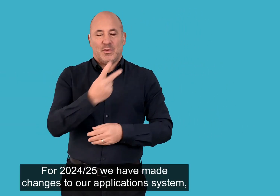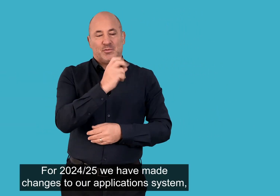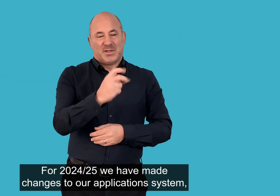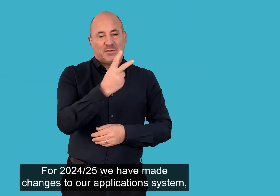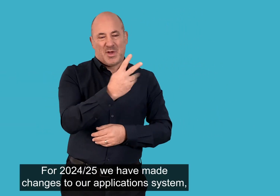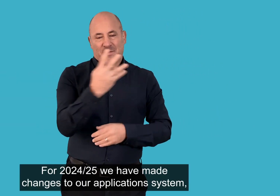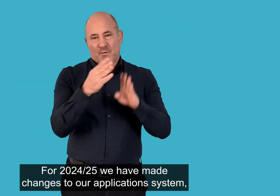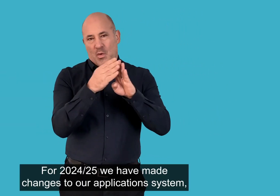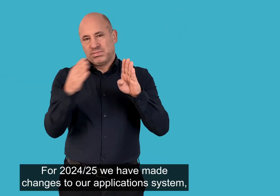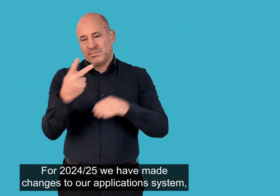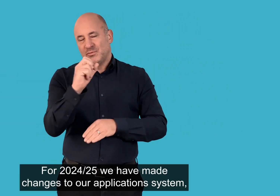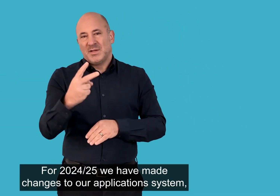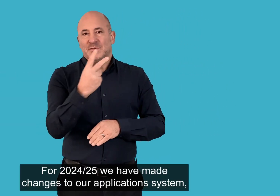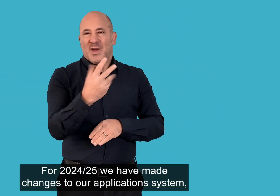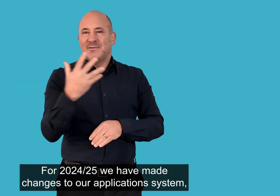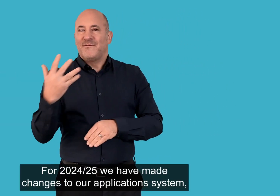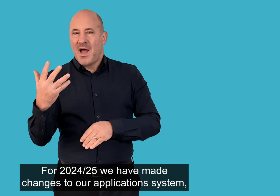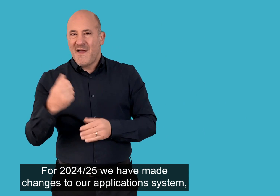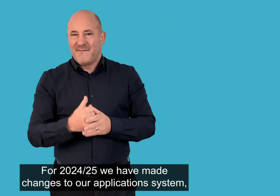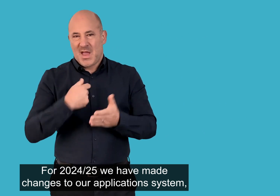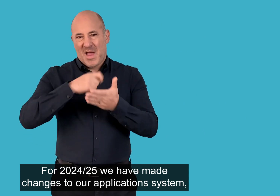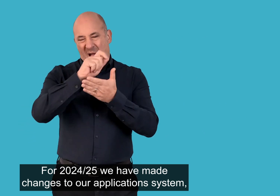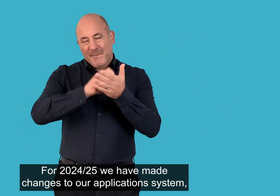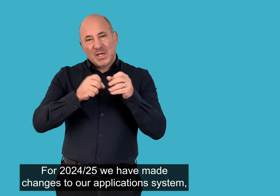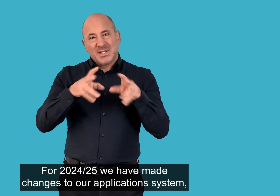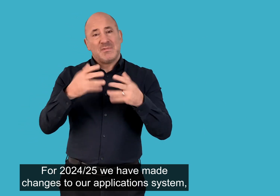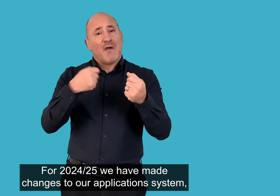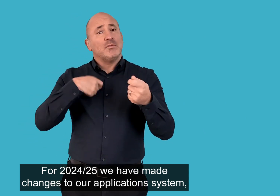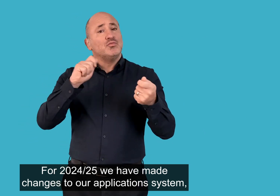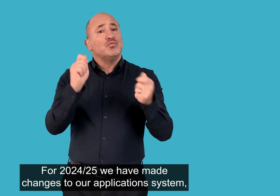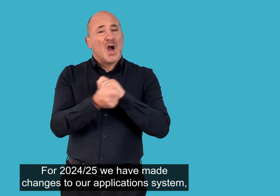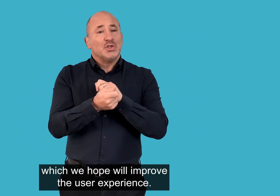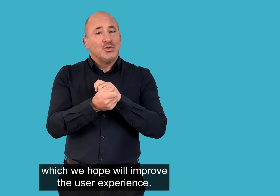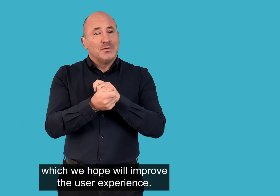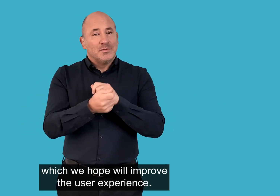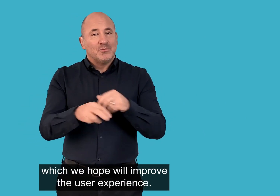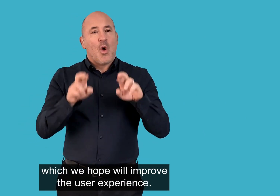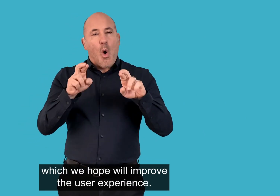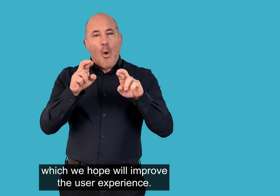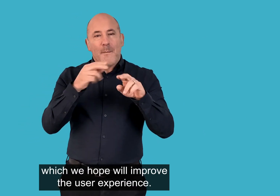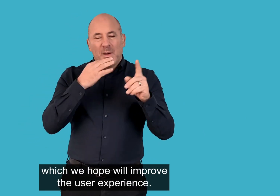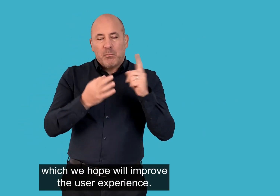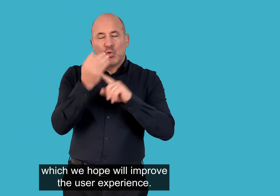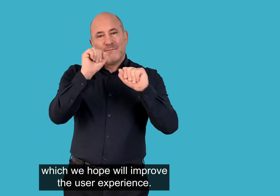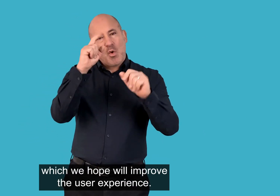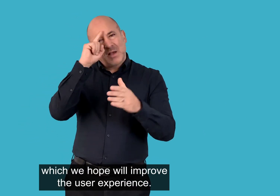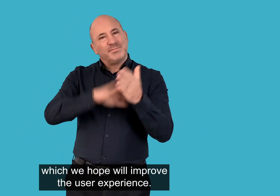For 2024-25, we have made changes to our application system, which we hope will improve the